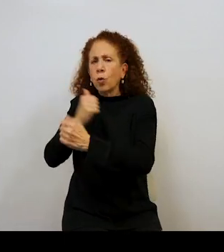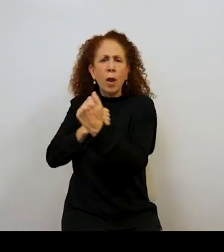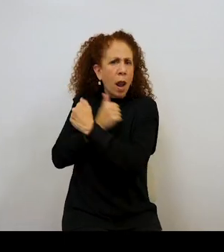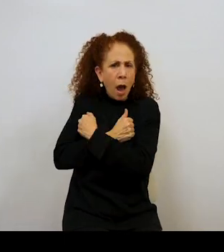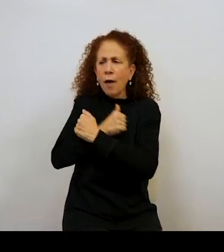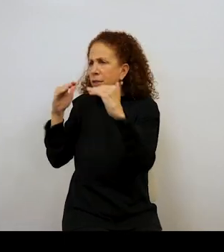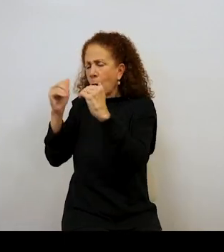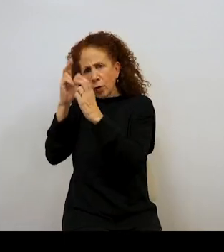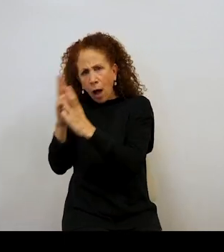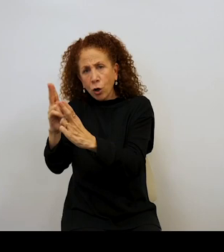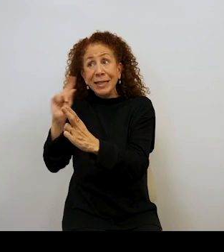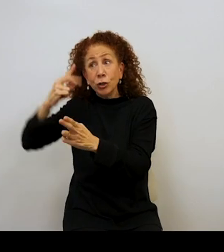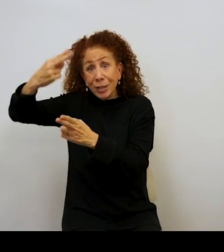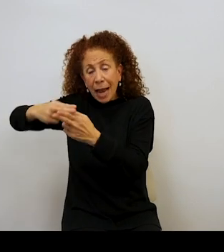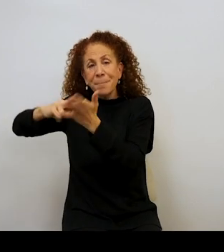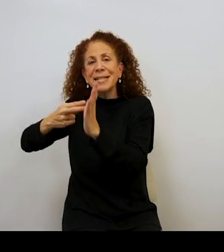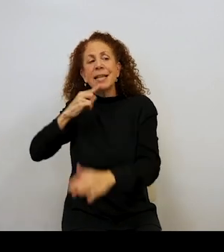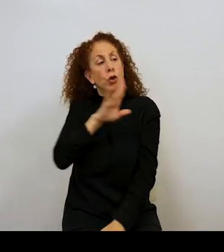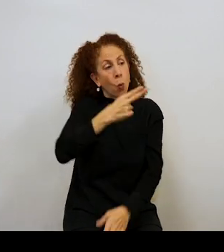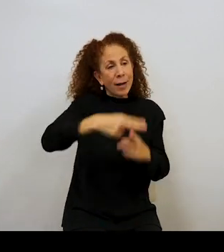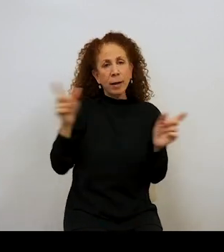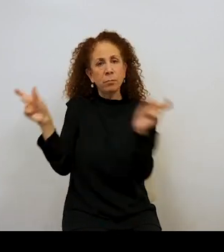with honor, they were saying your name too."